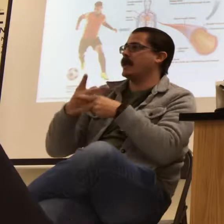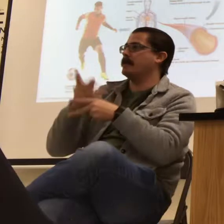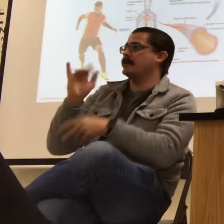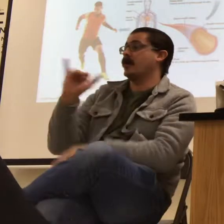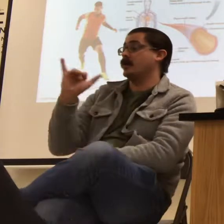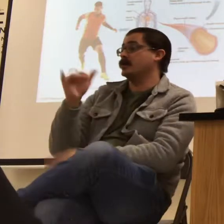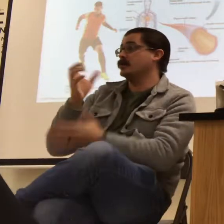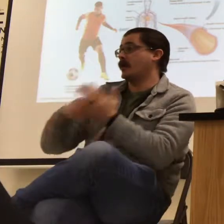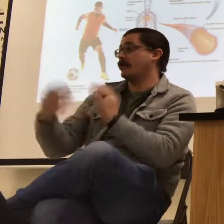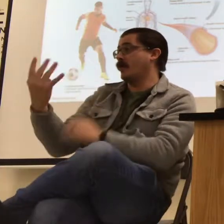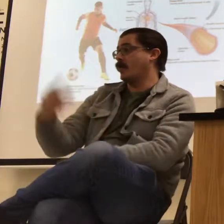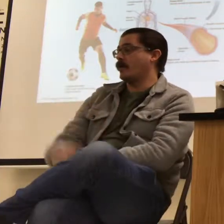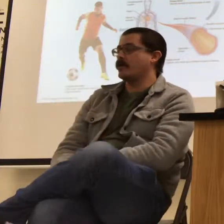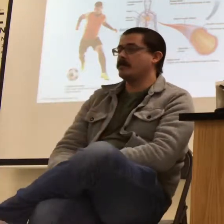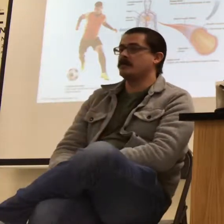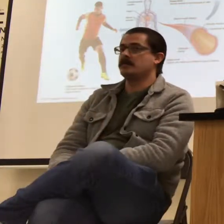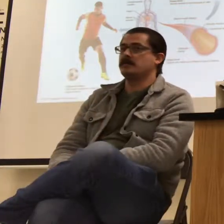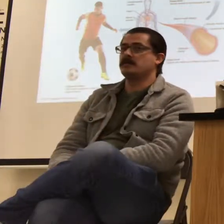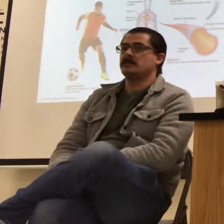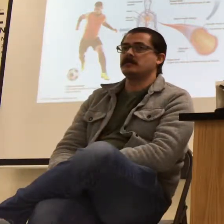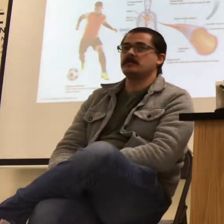4.